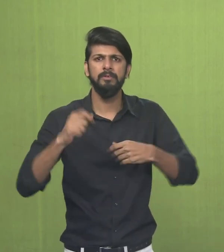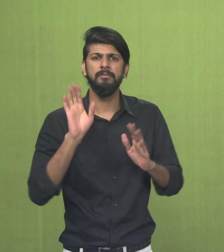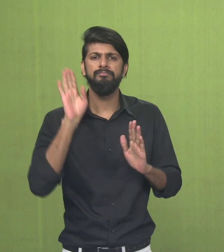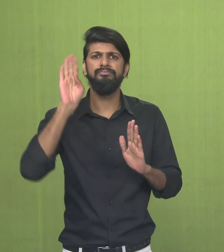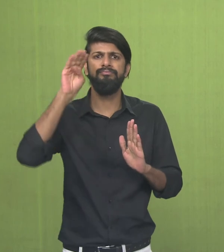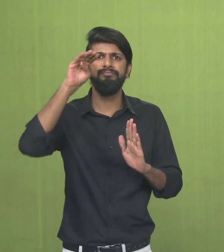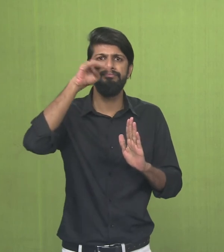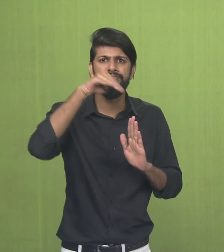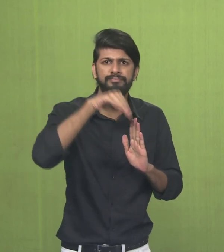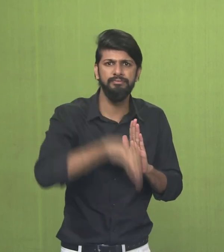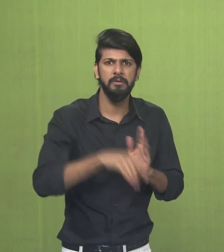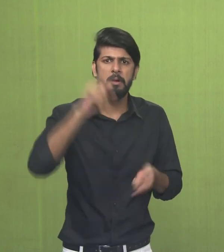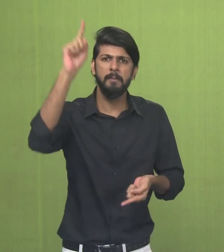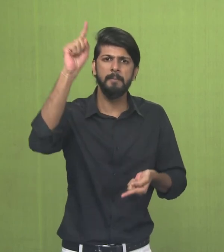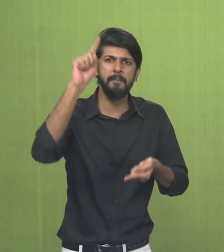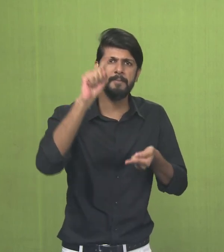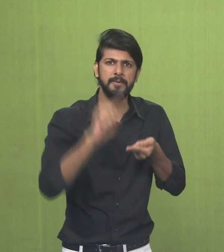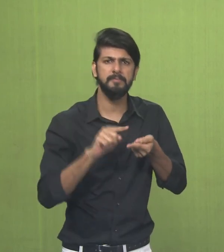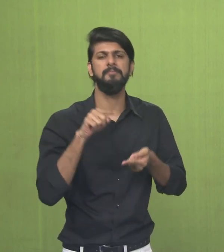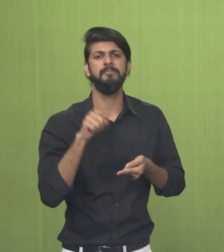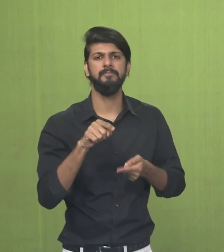Recession is a temporary economic decline.